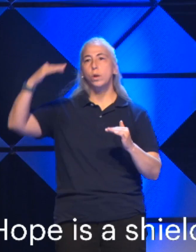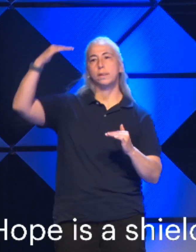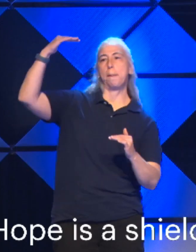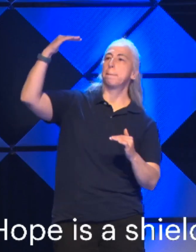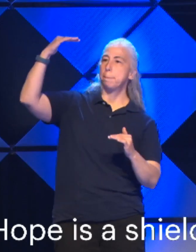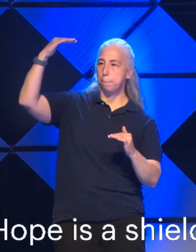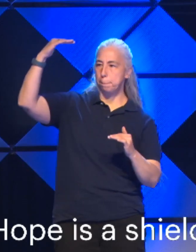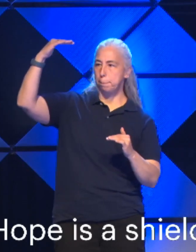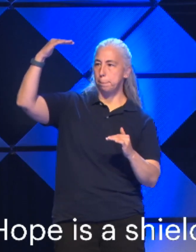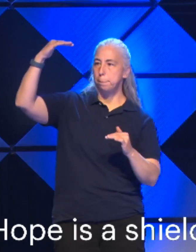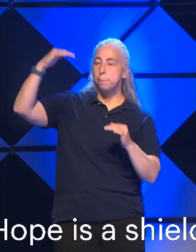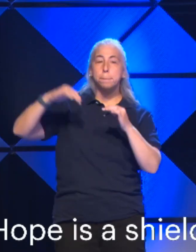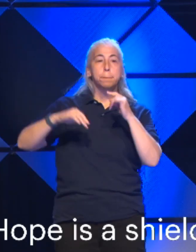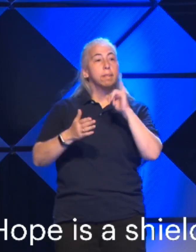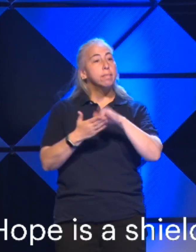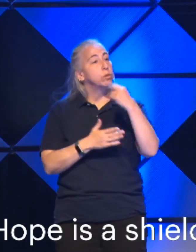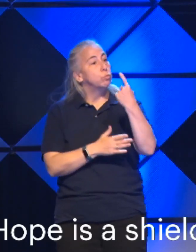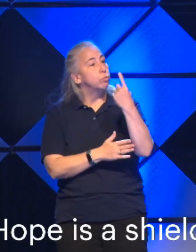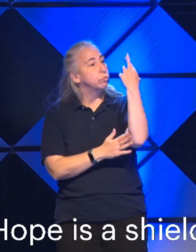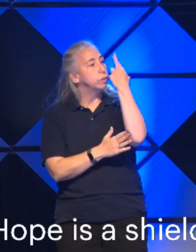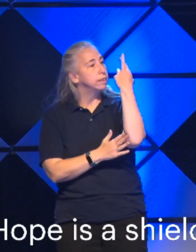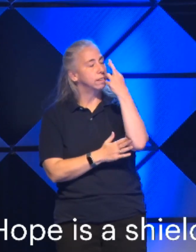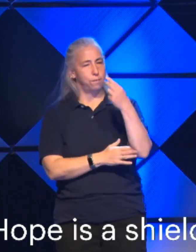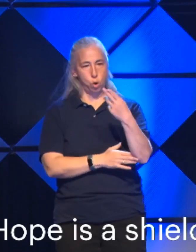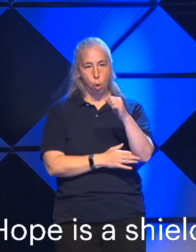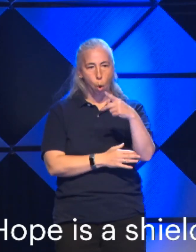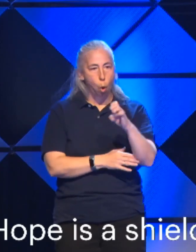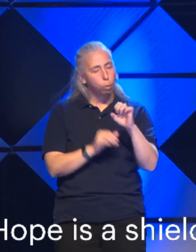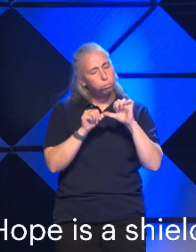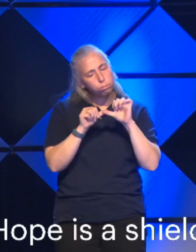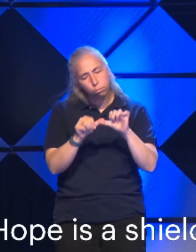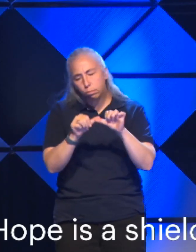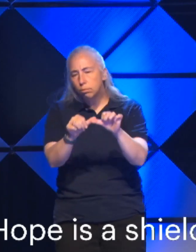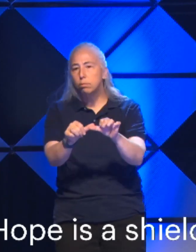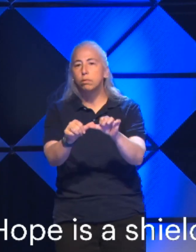to have hope, so that our lives, our hearts